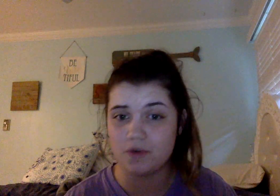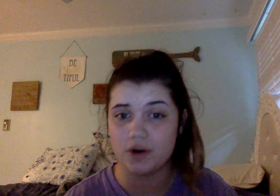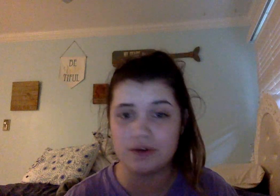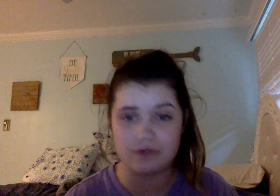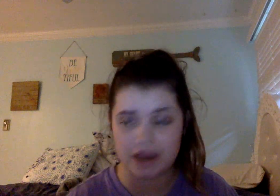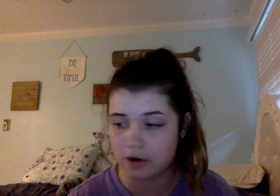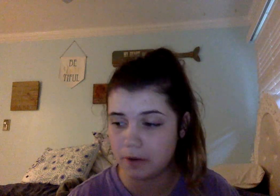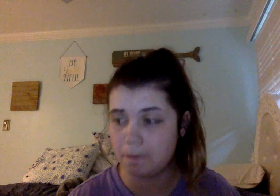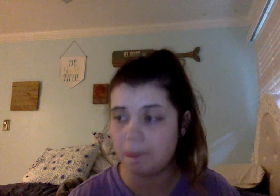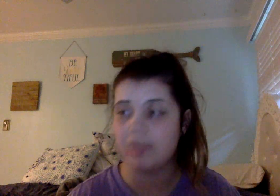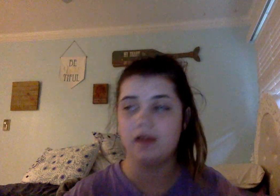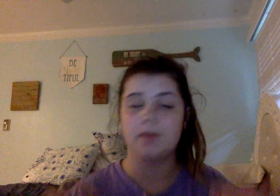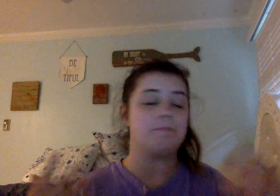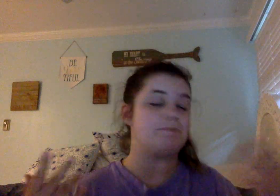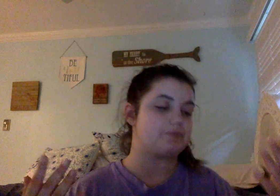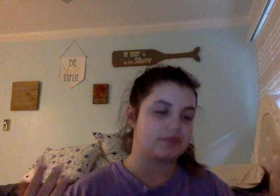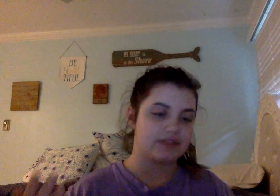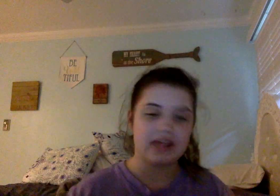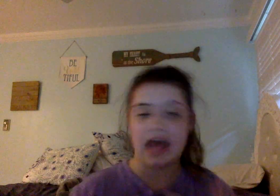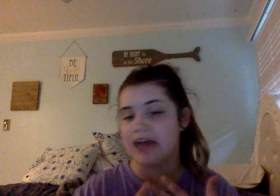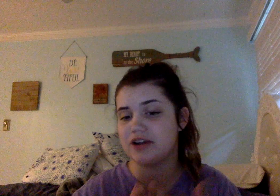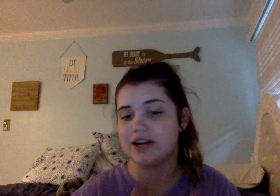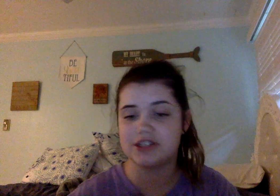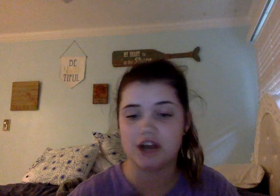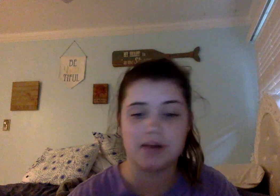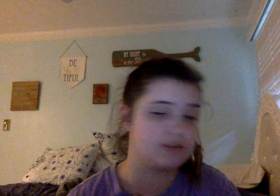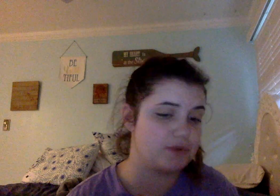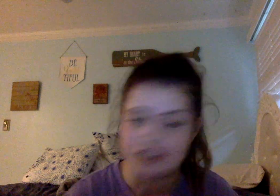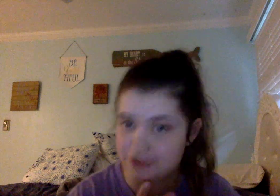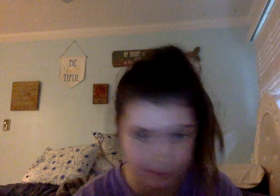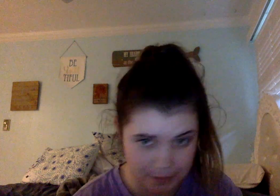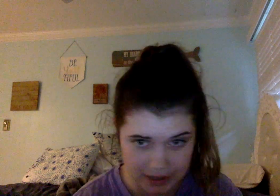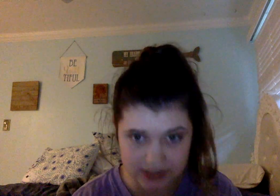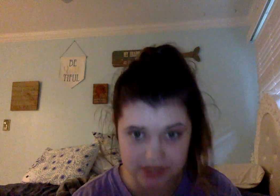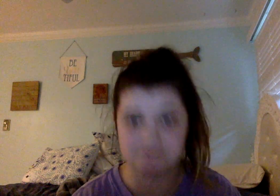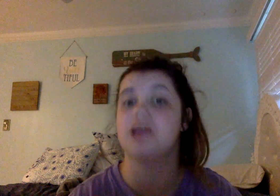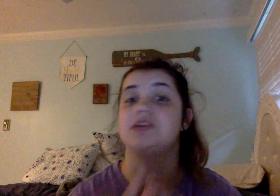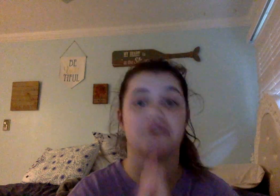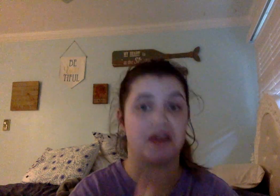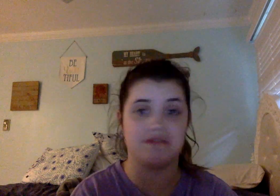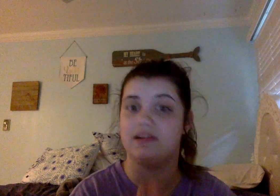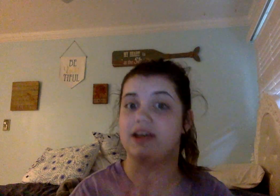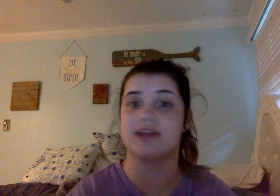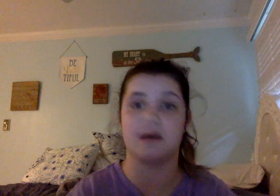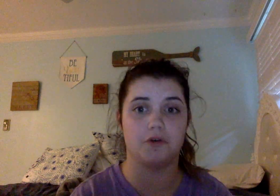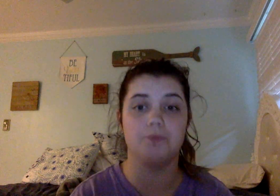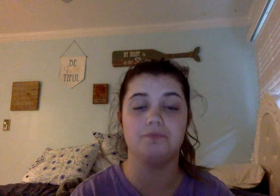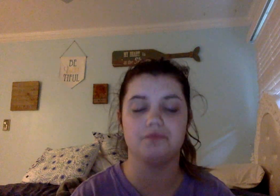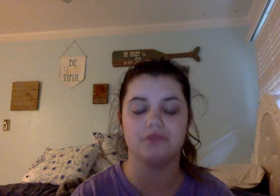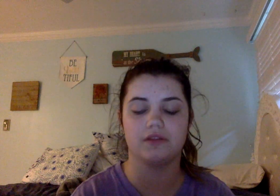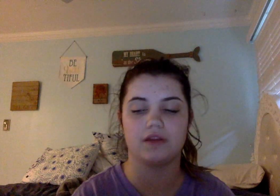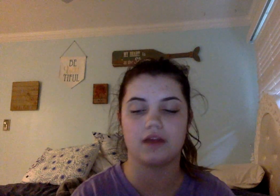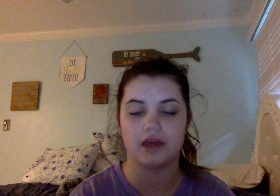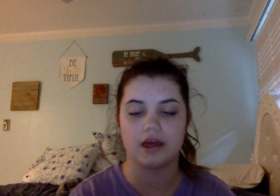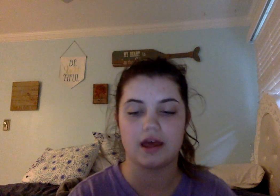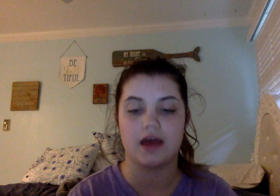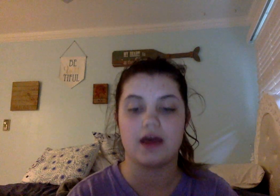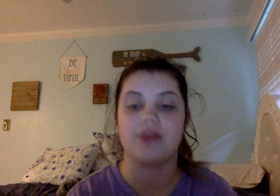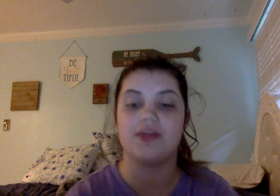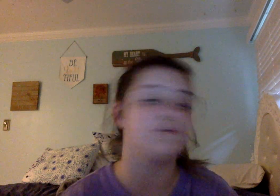your final, I try to start between 2 and 3 weeks. It's great. It's helpful. Then you can